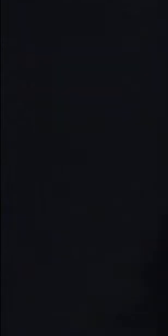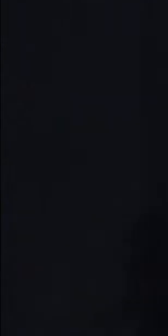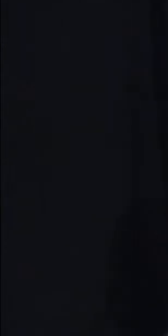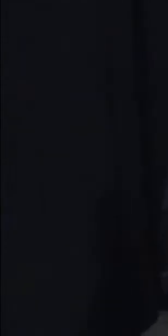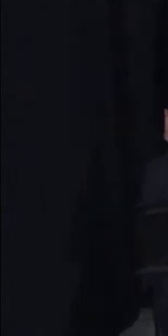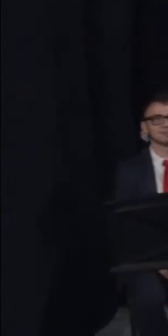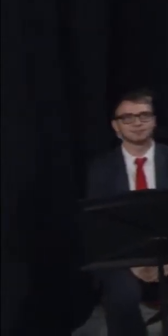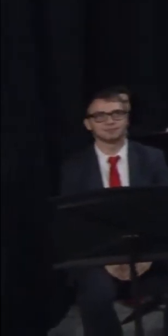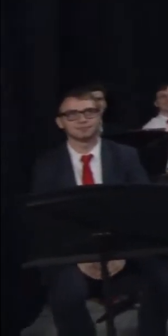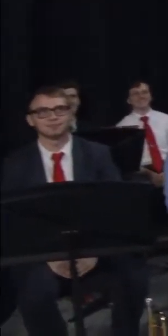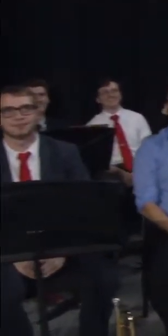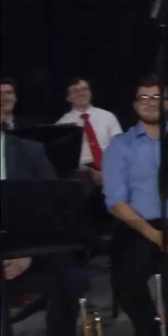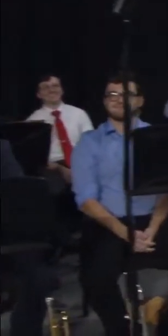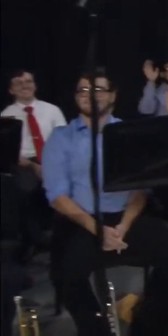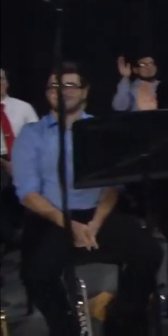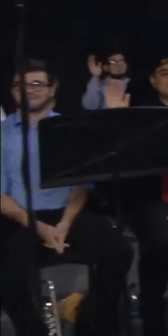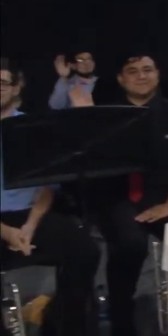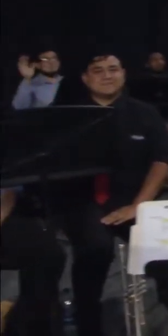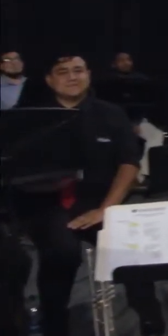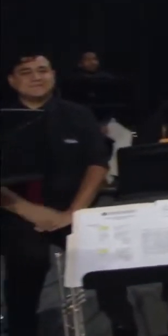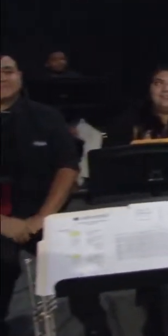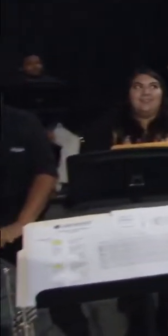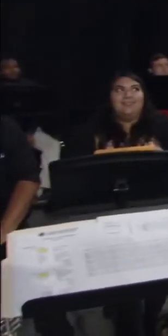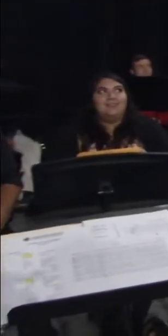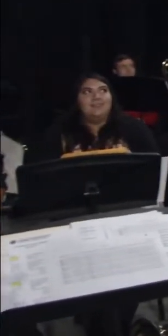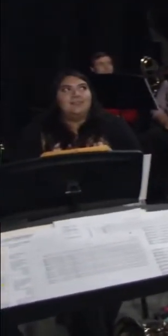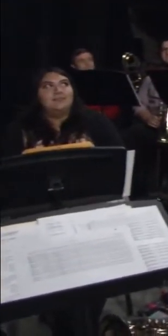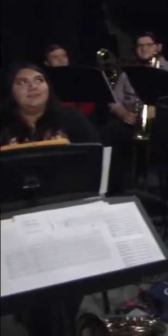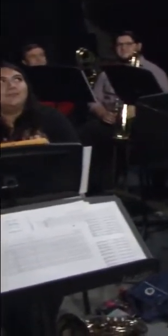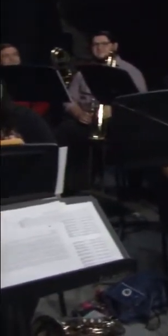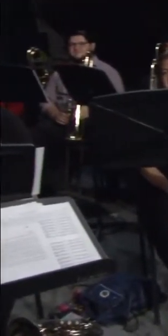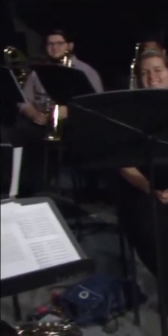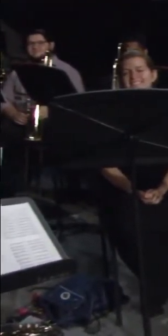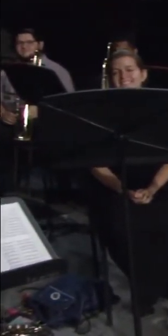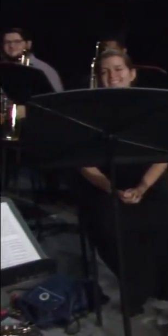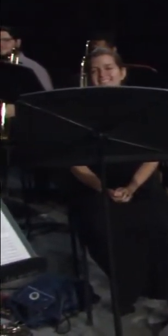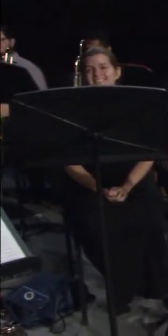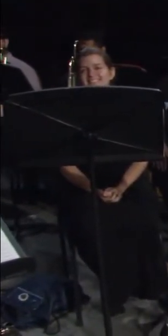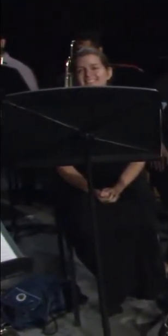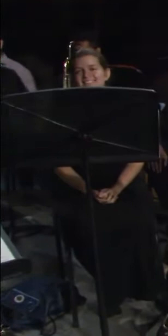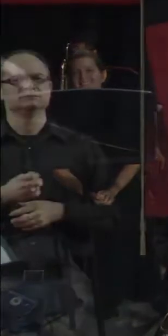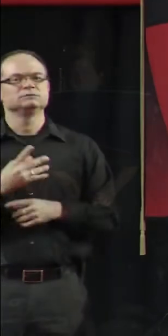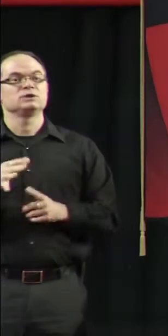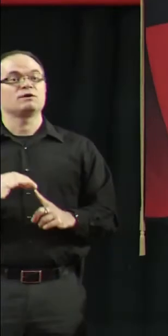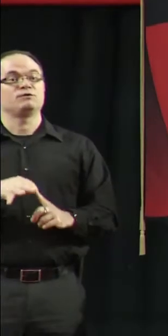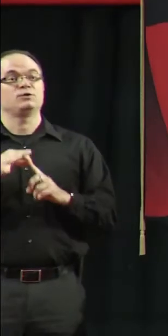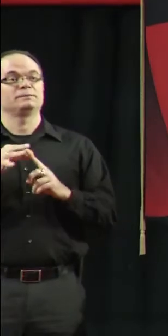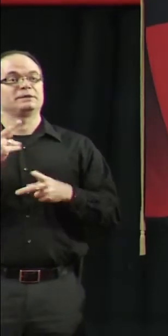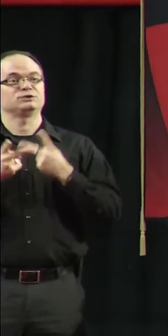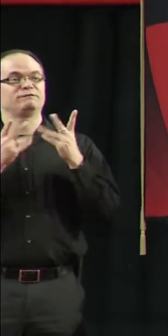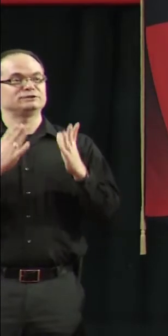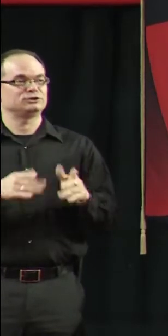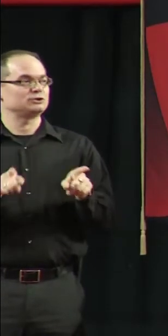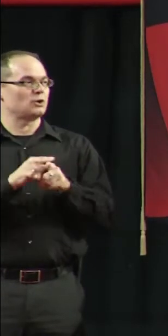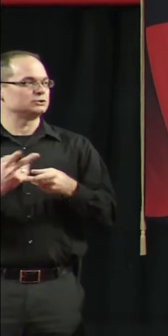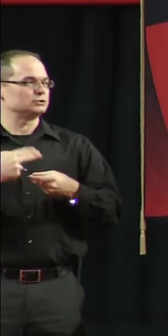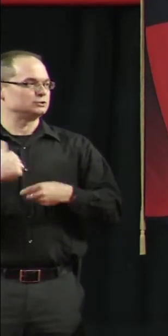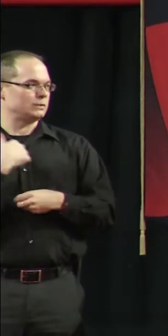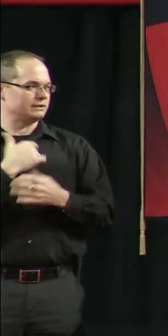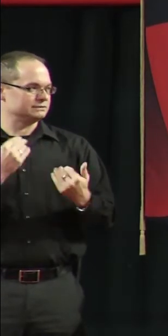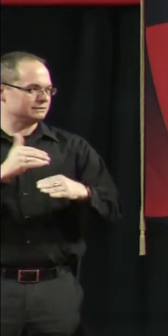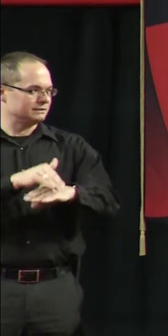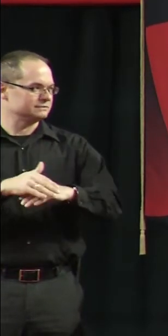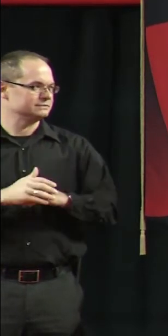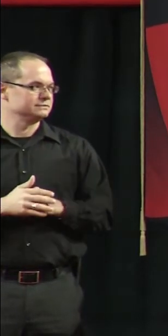Their performance adds so much to this special occasion. A few special guests are likewise joining us this